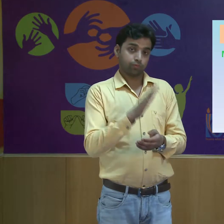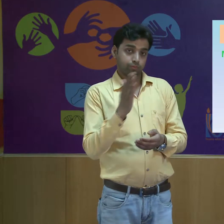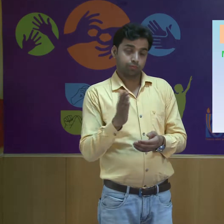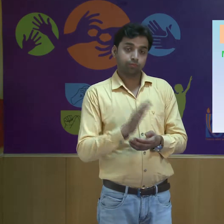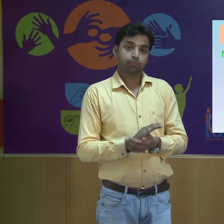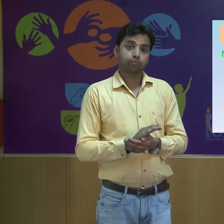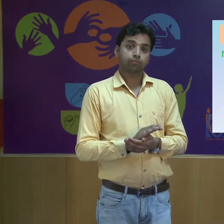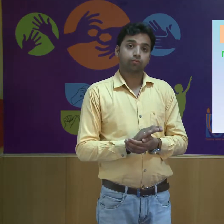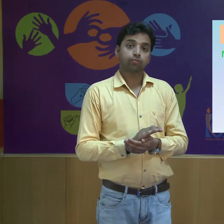Oron,